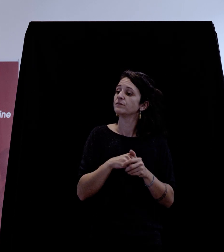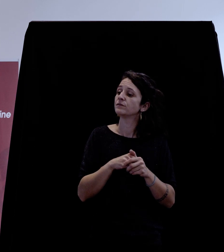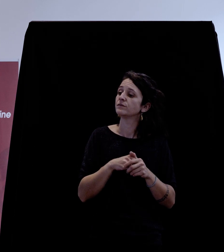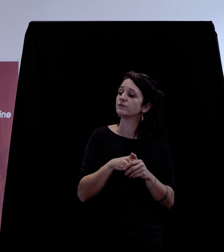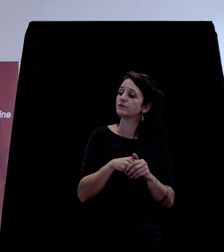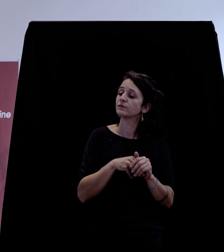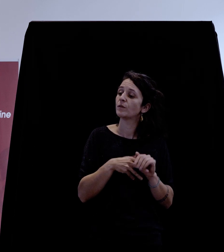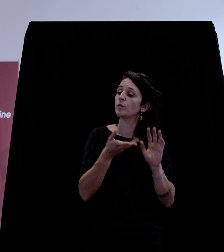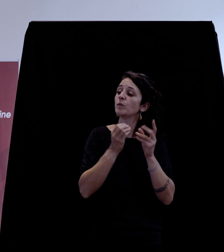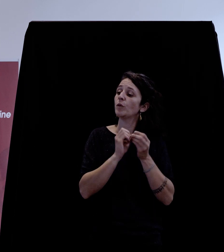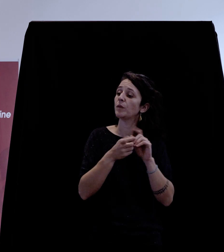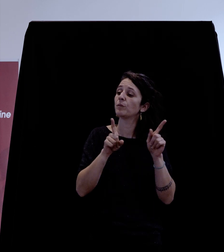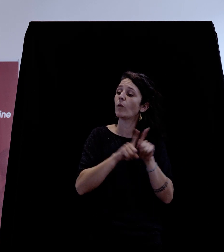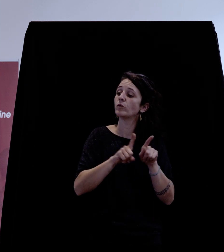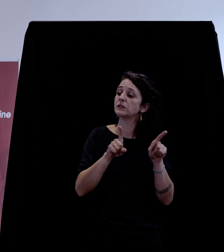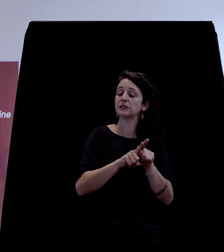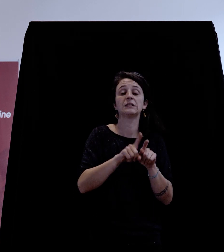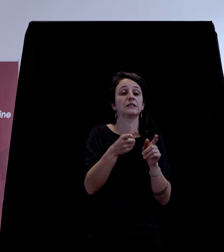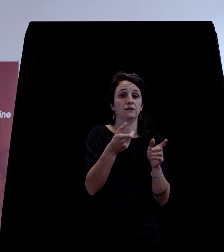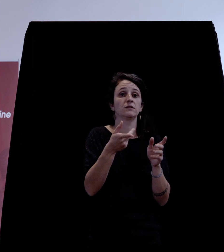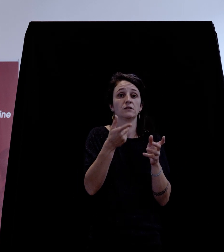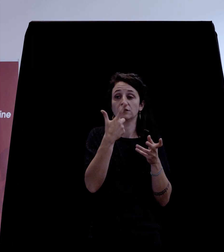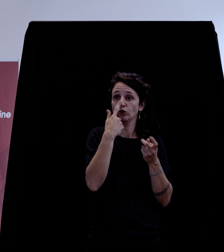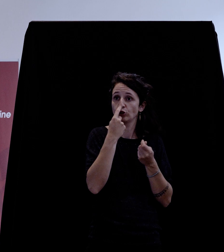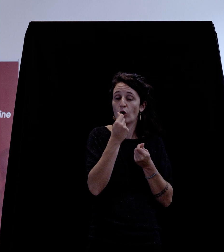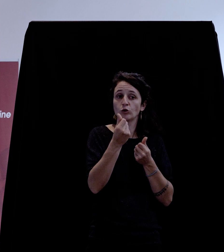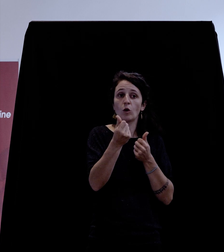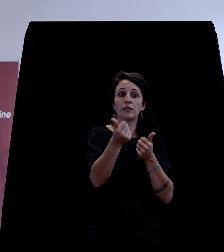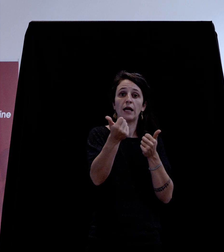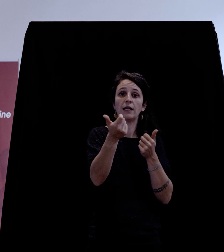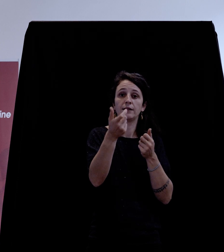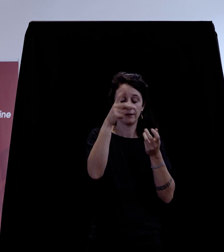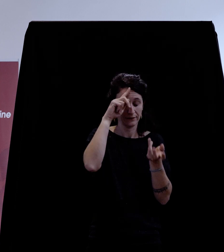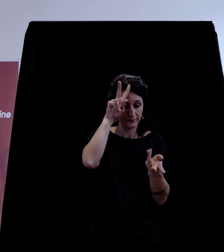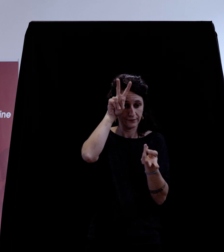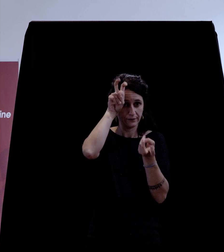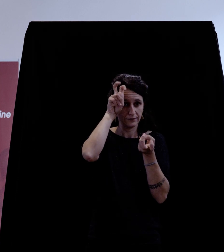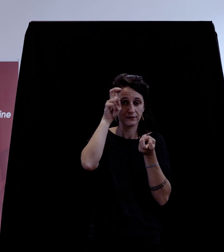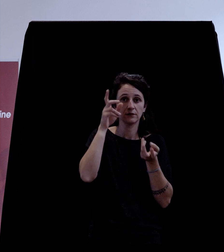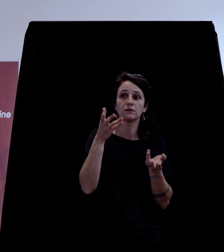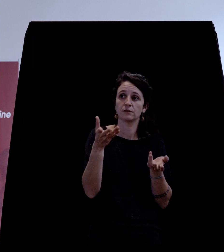genetic syndromes. It's not unique to charge, but what's unique to charge is how many sensory systems are impacted.